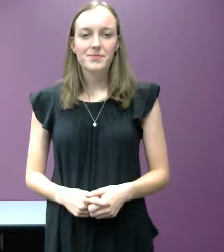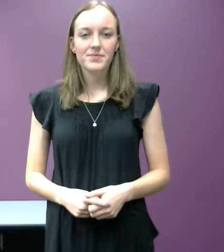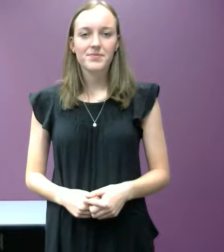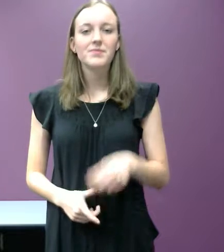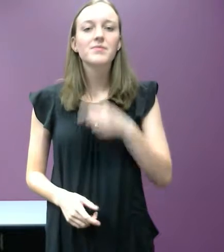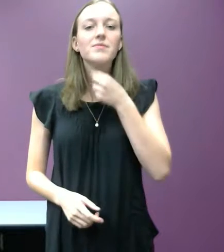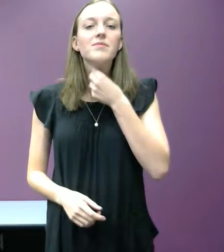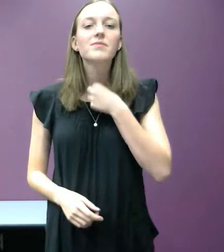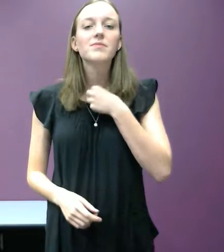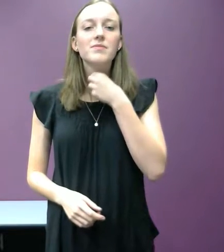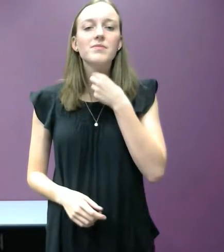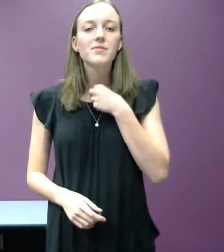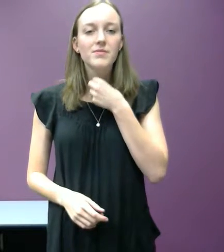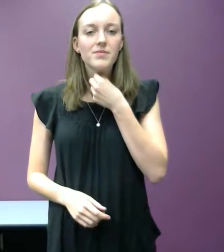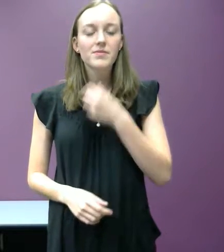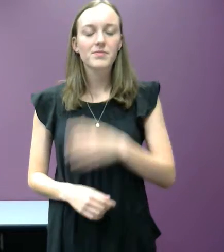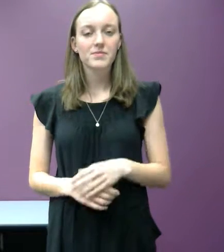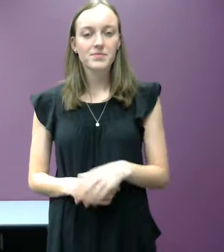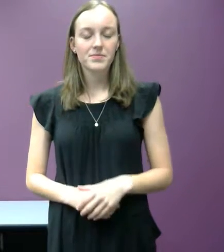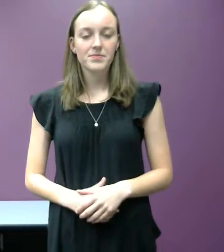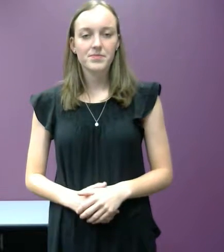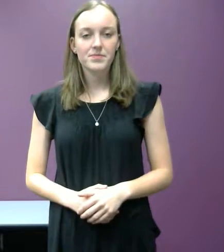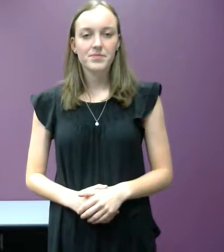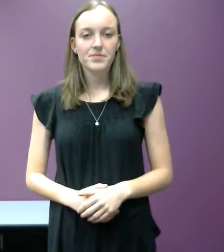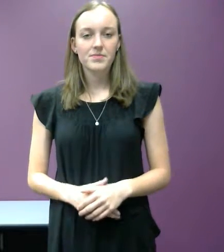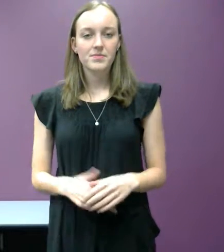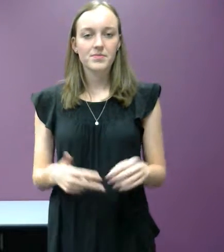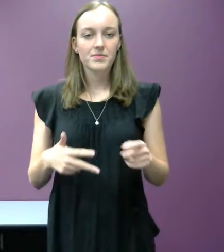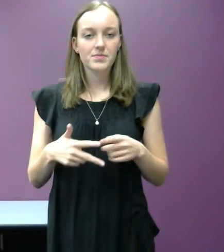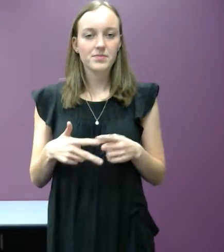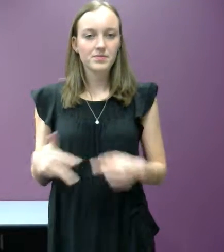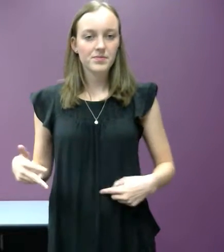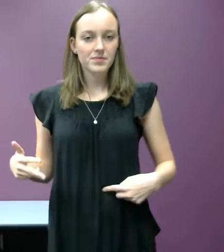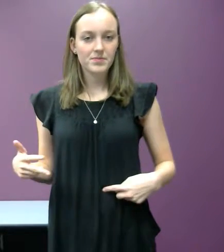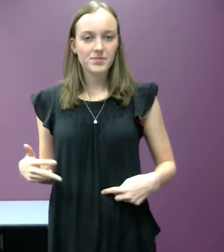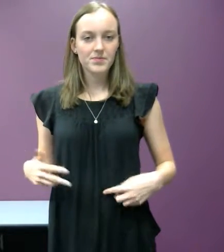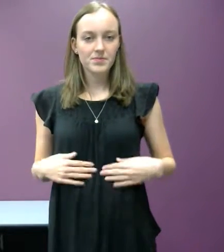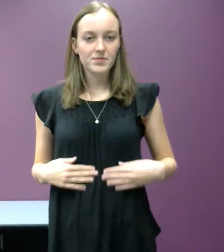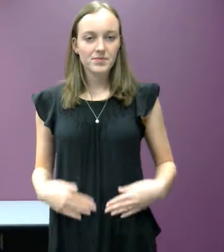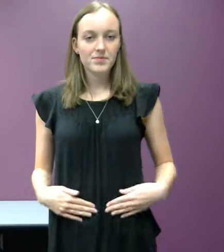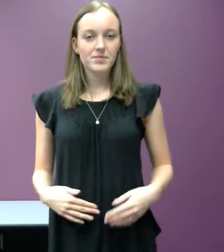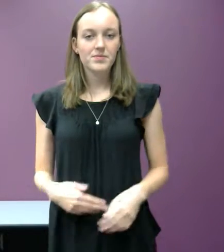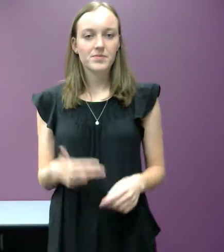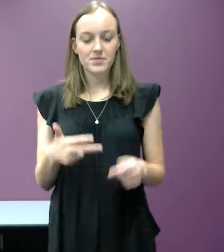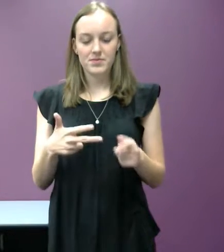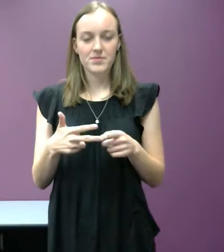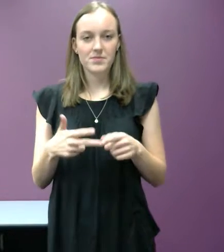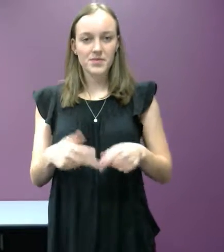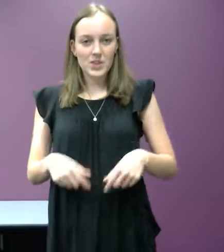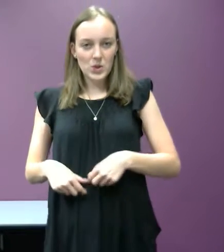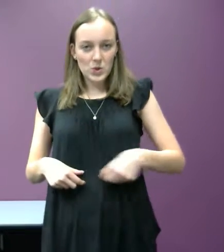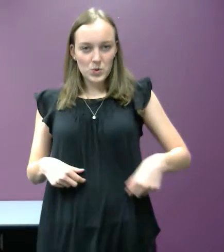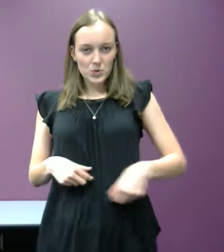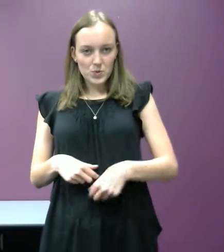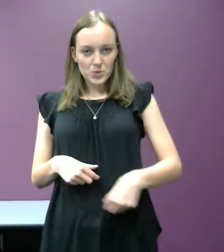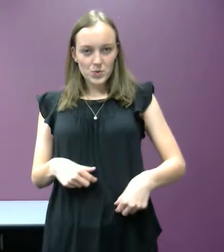esophagus and our stomach and our intestines. And then we're going to talk